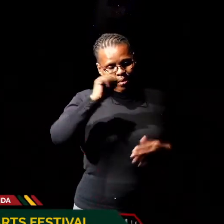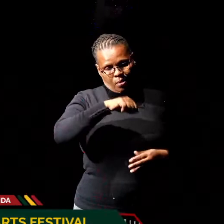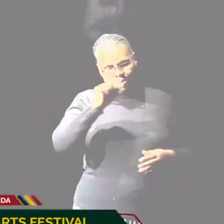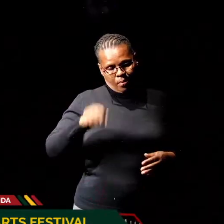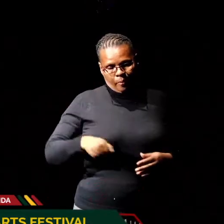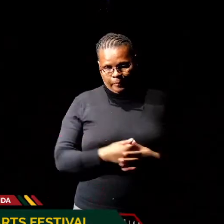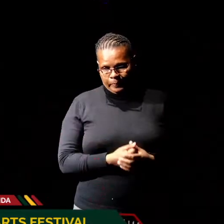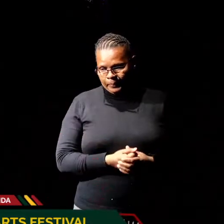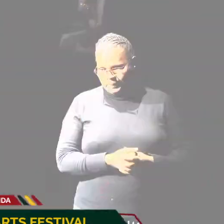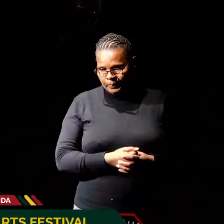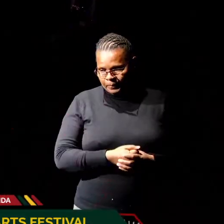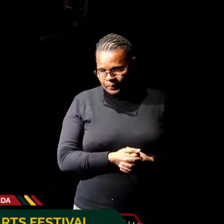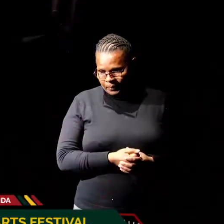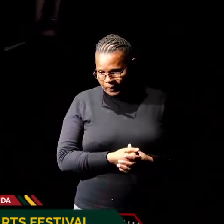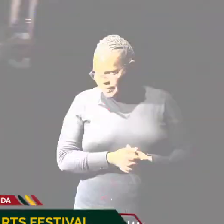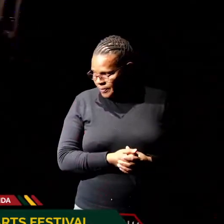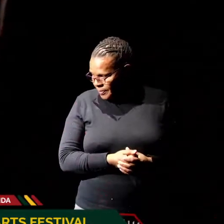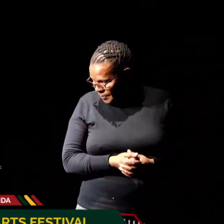Amen.